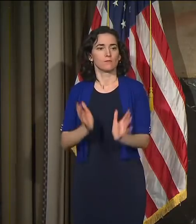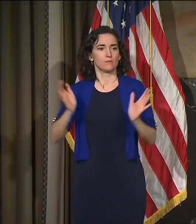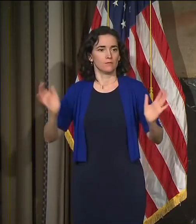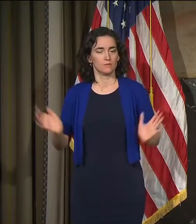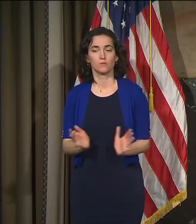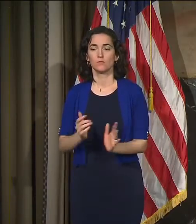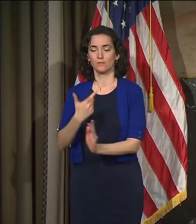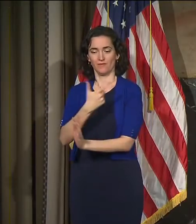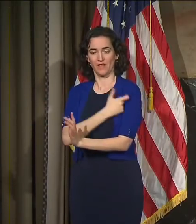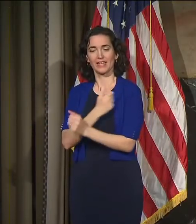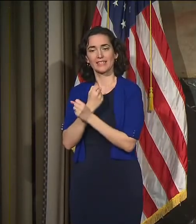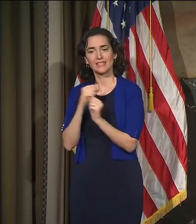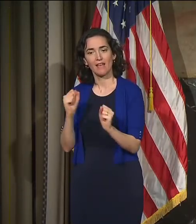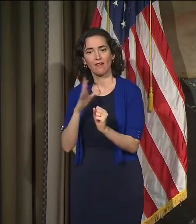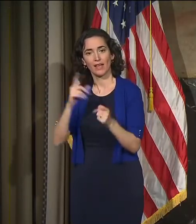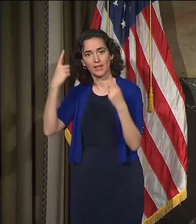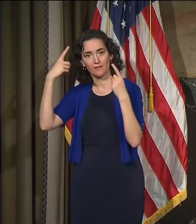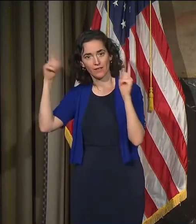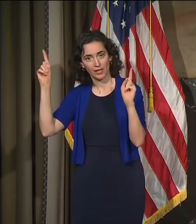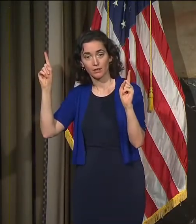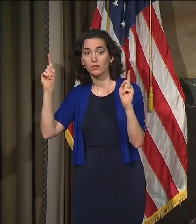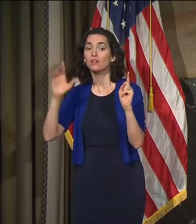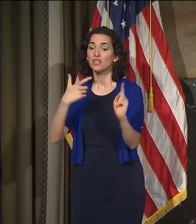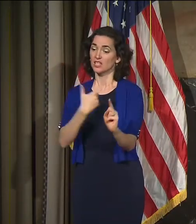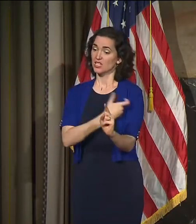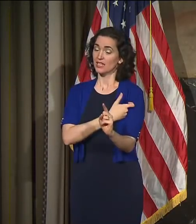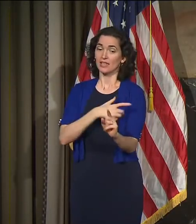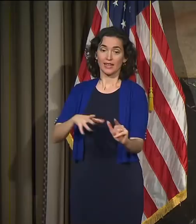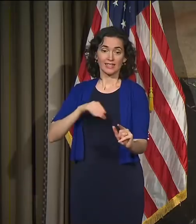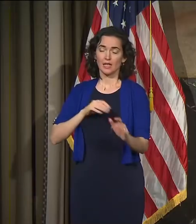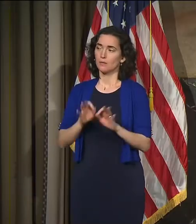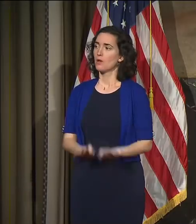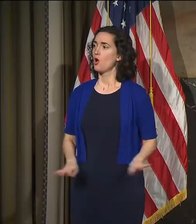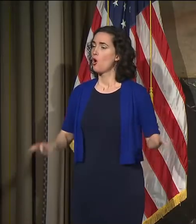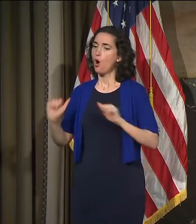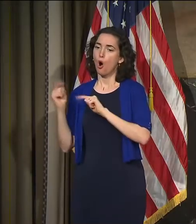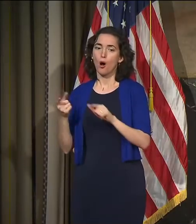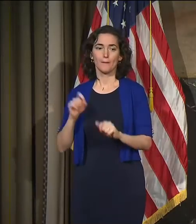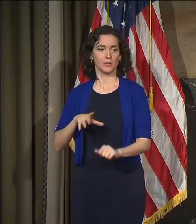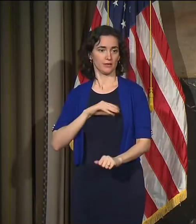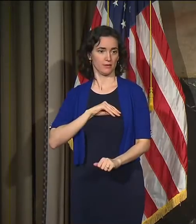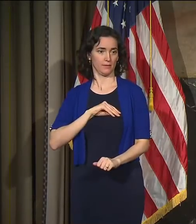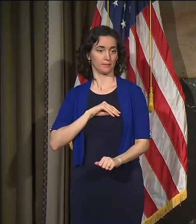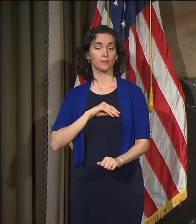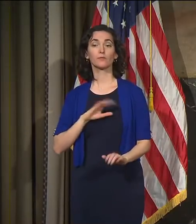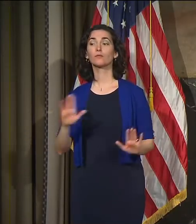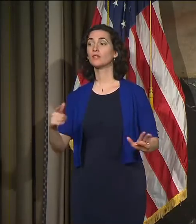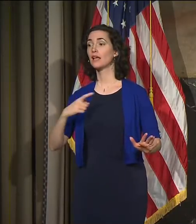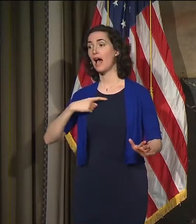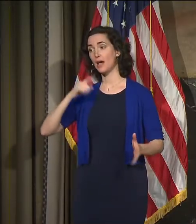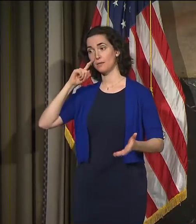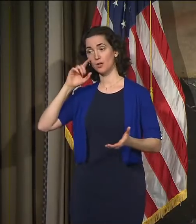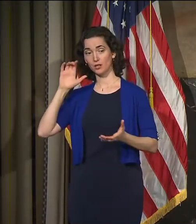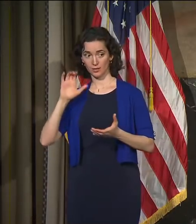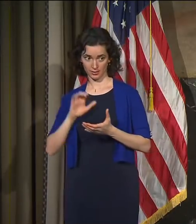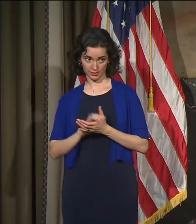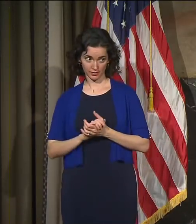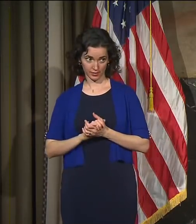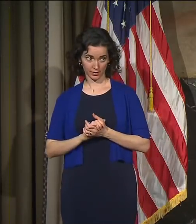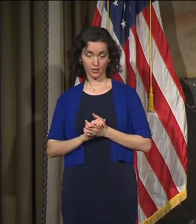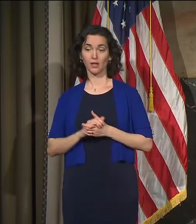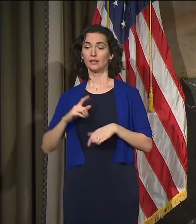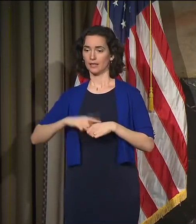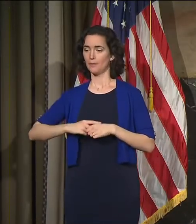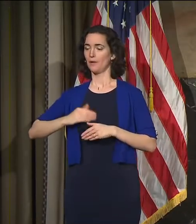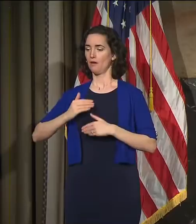the safety and efficacy of this vaccine and the importance that we all take it. I happen to believe that over time,